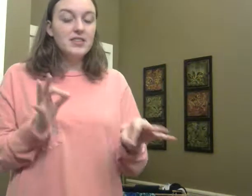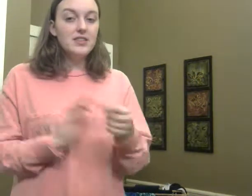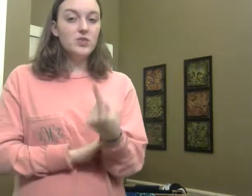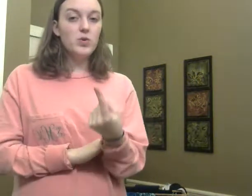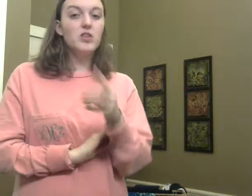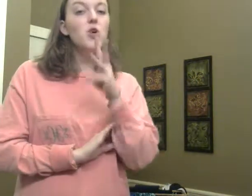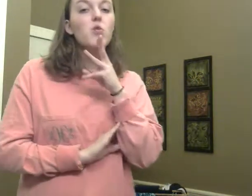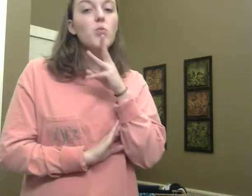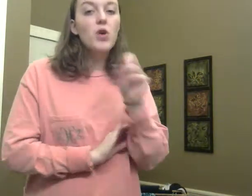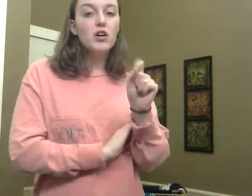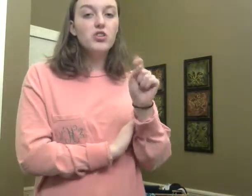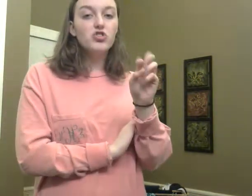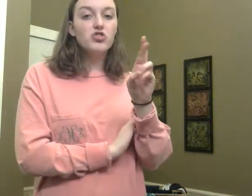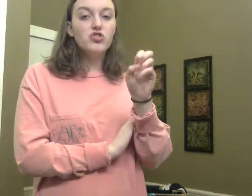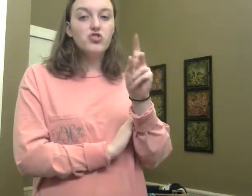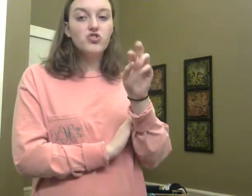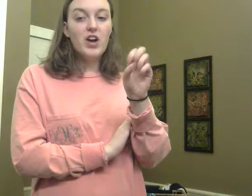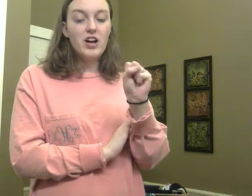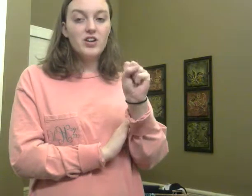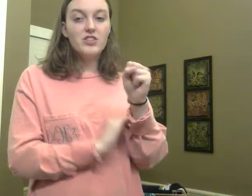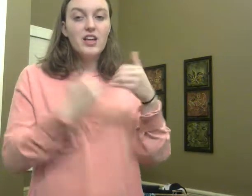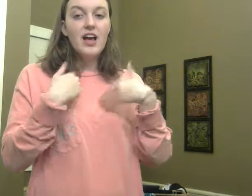good vision and can move quickly. She got it. Ready?